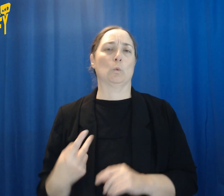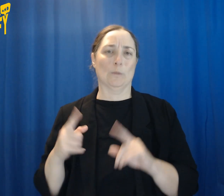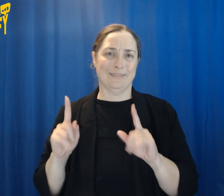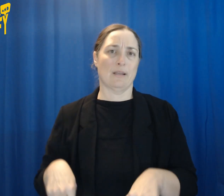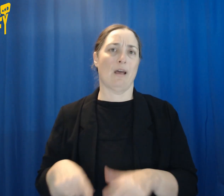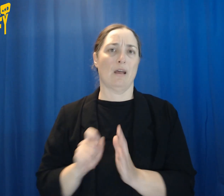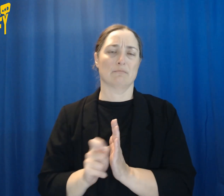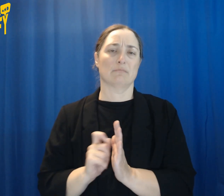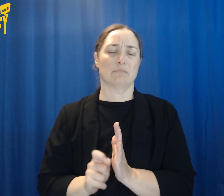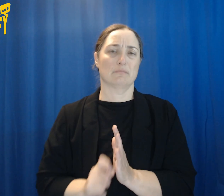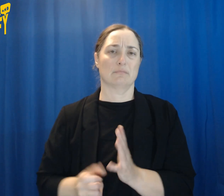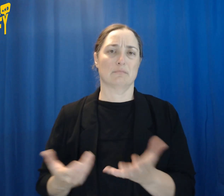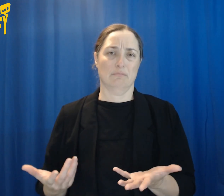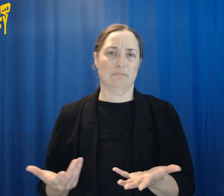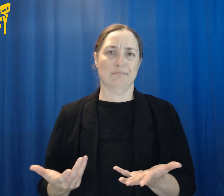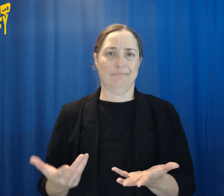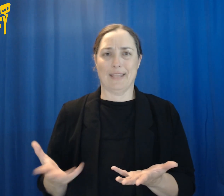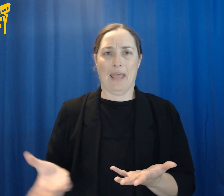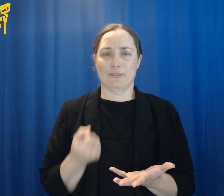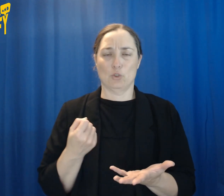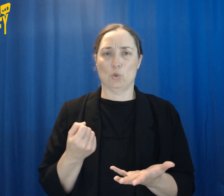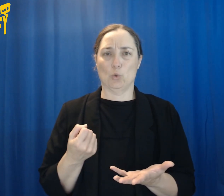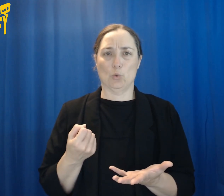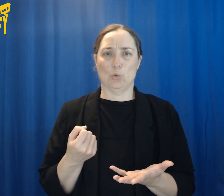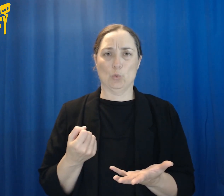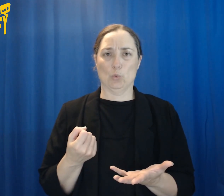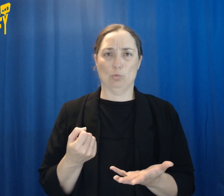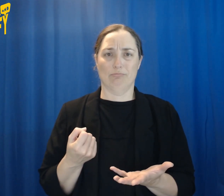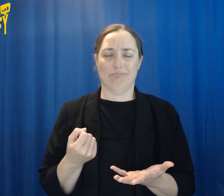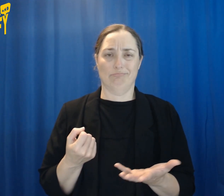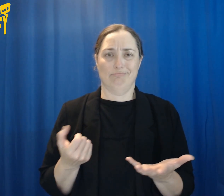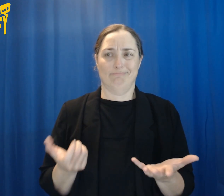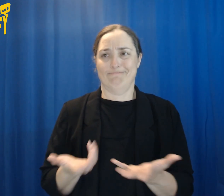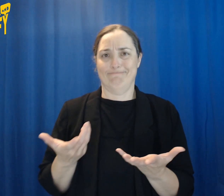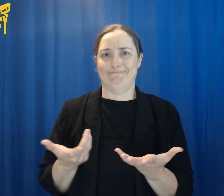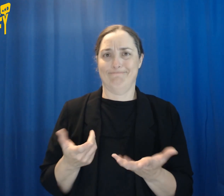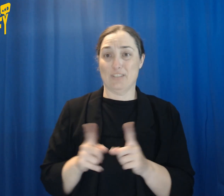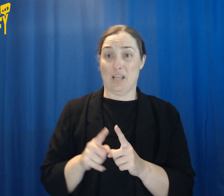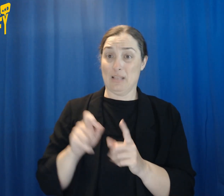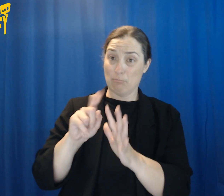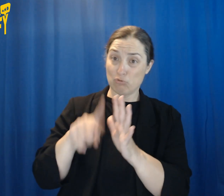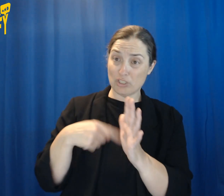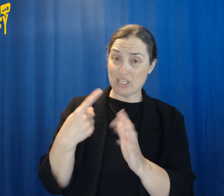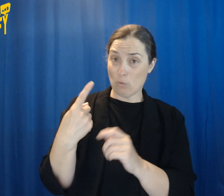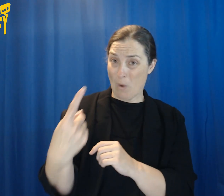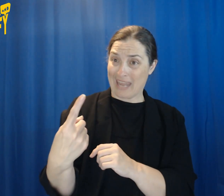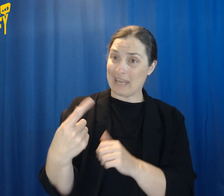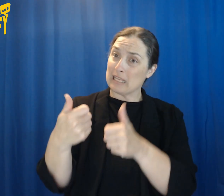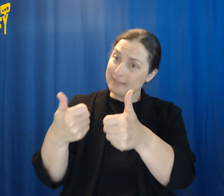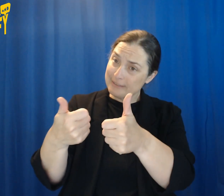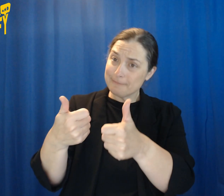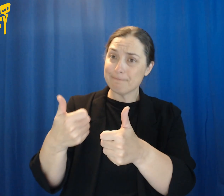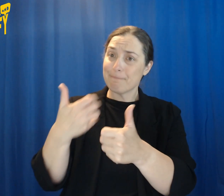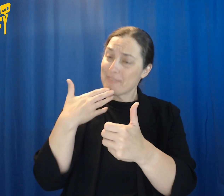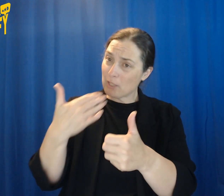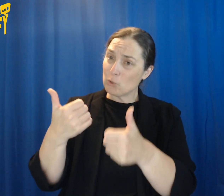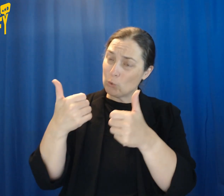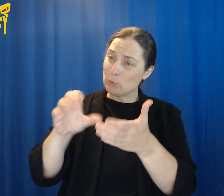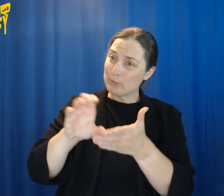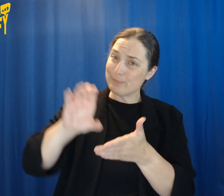to put this project on the shelf and say, with love and affection, I've done all I can with you, my